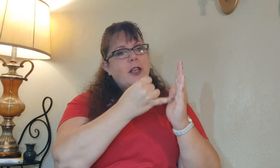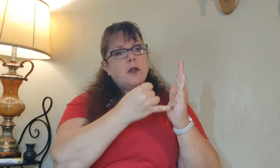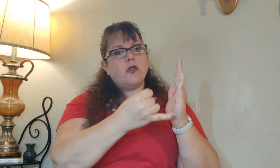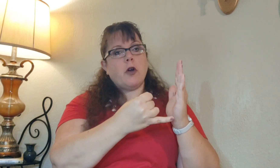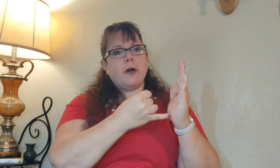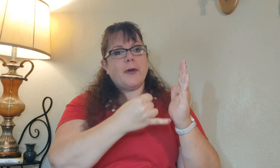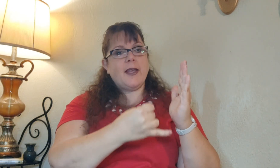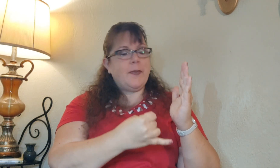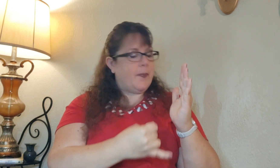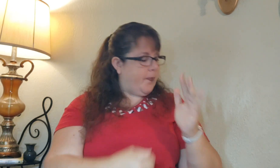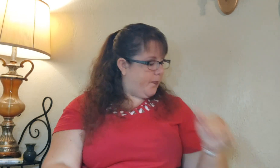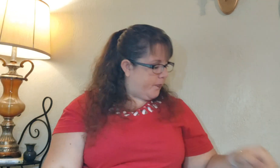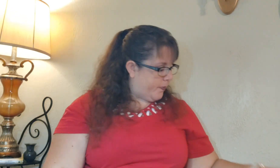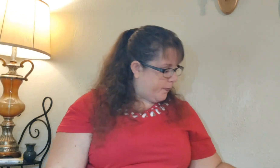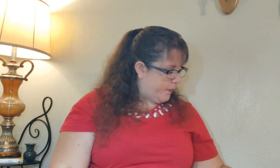your drawing.